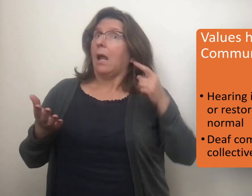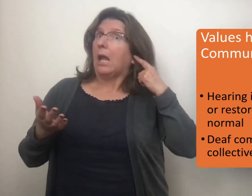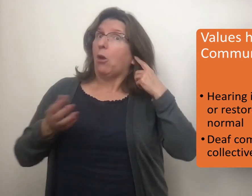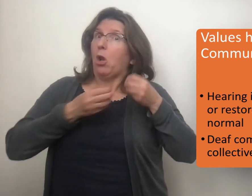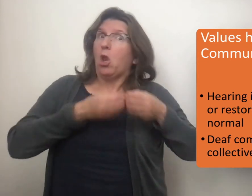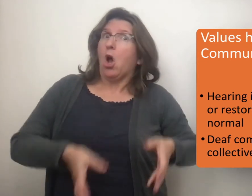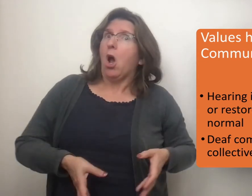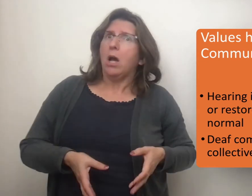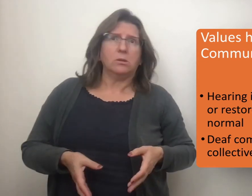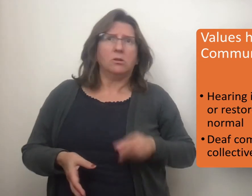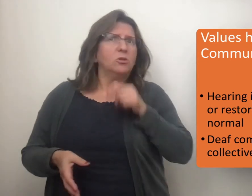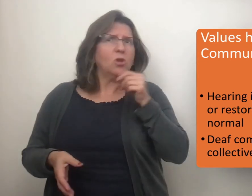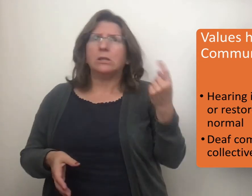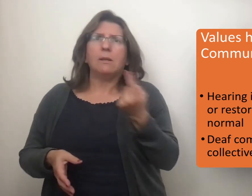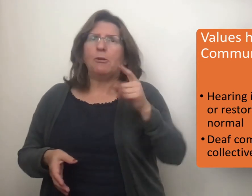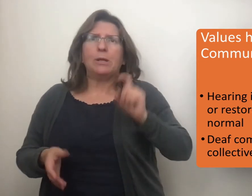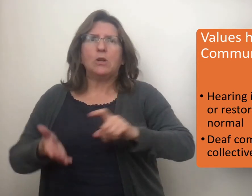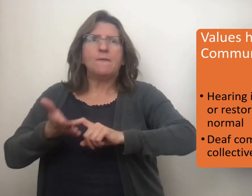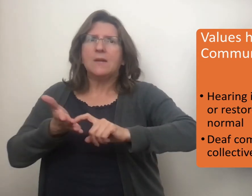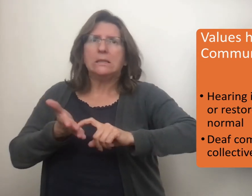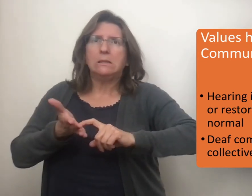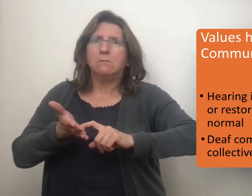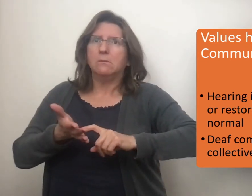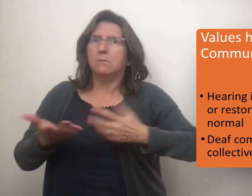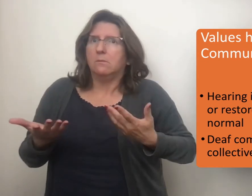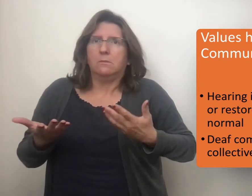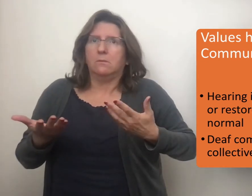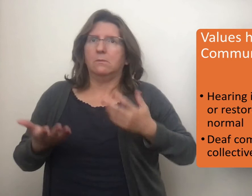What we do not value is fixing our hearing status.